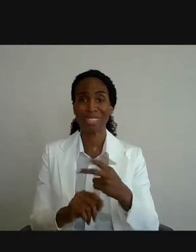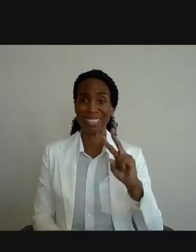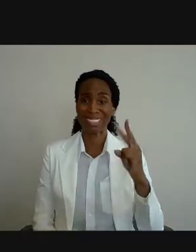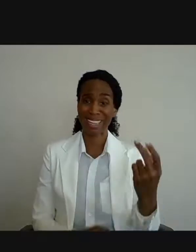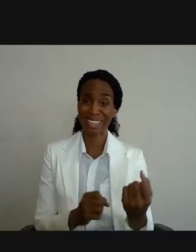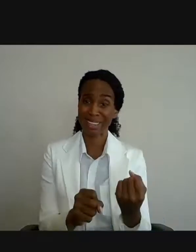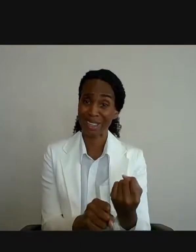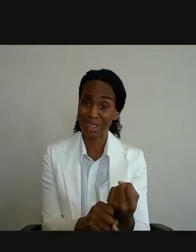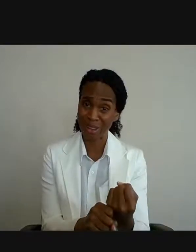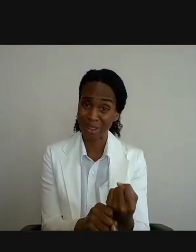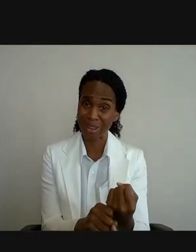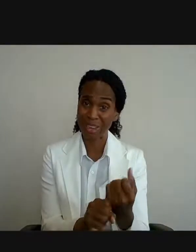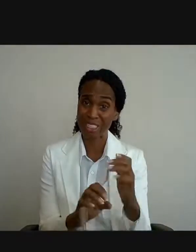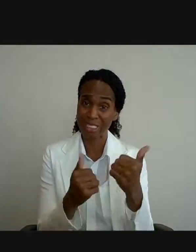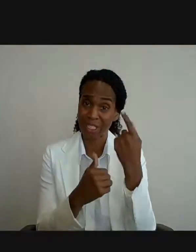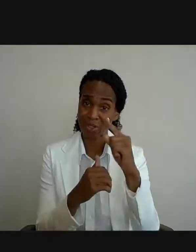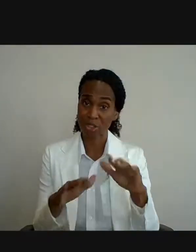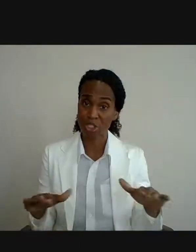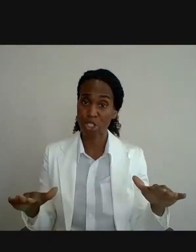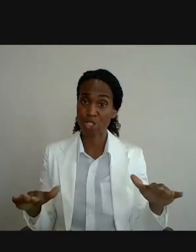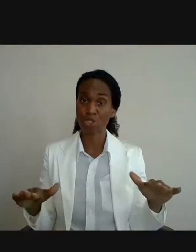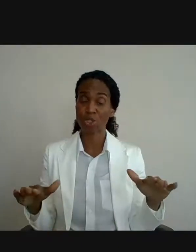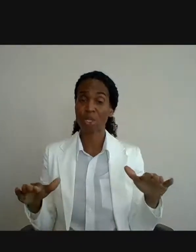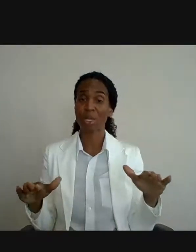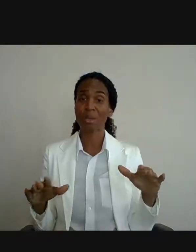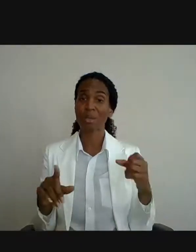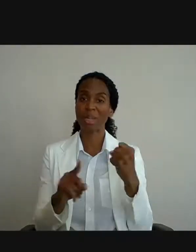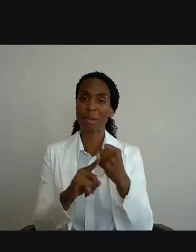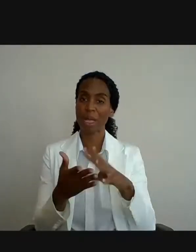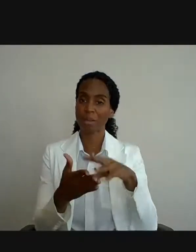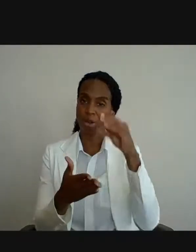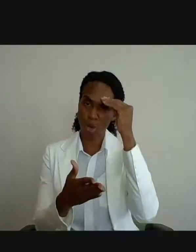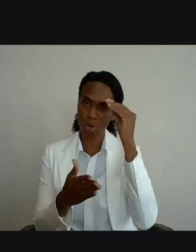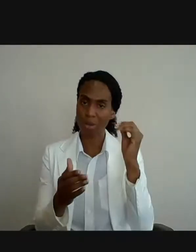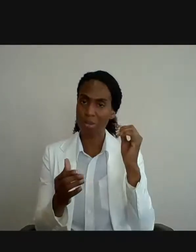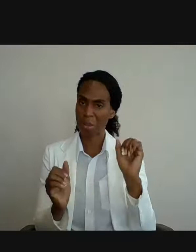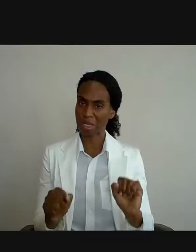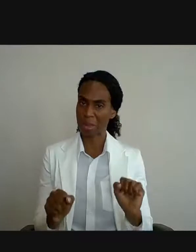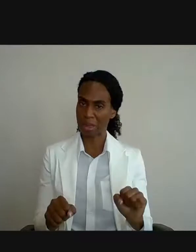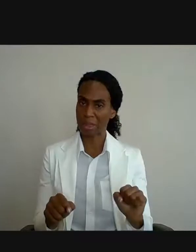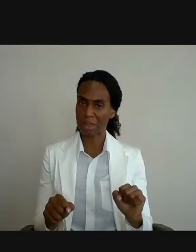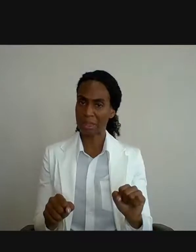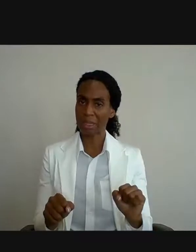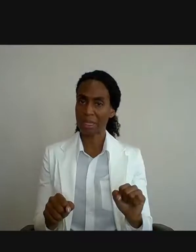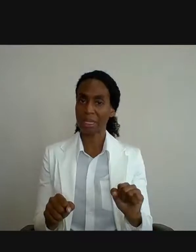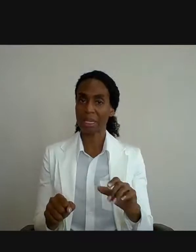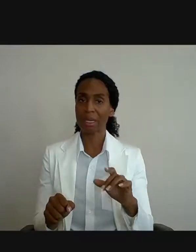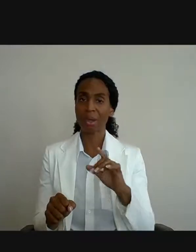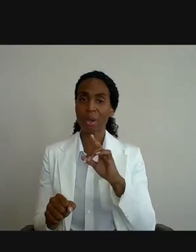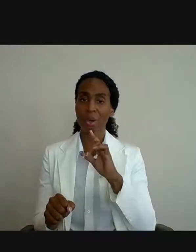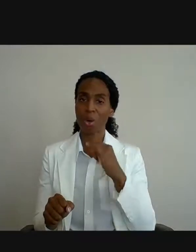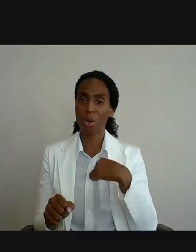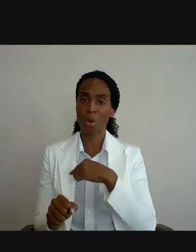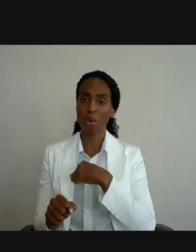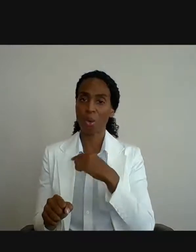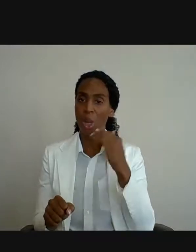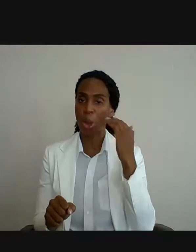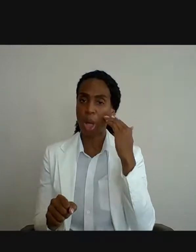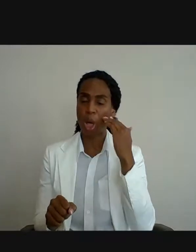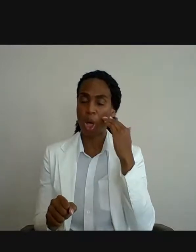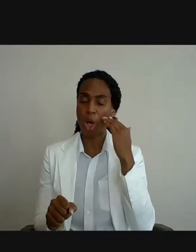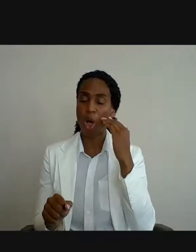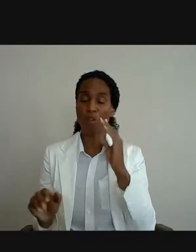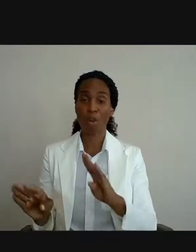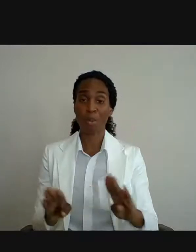year. And it can impact their learning ability. But we're very conscious from a behavioral